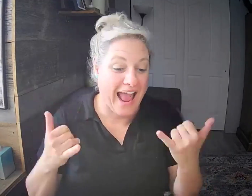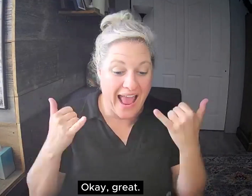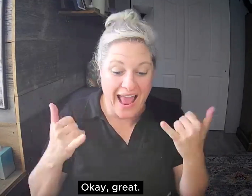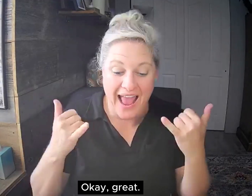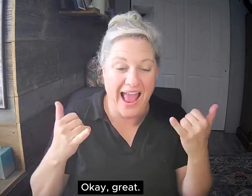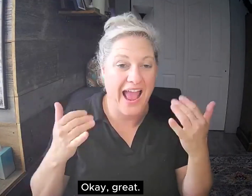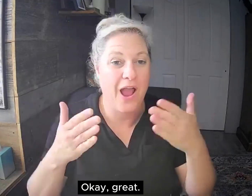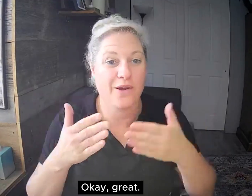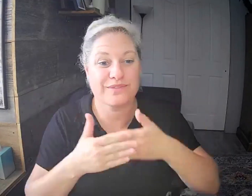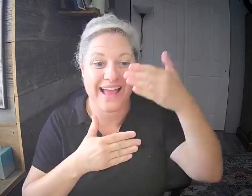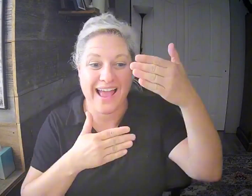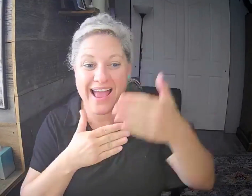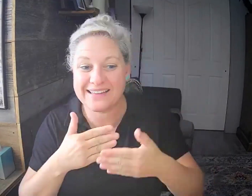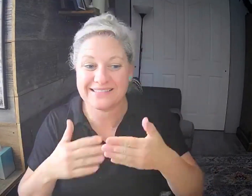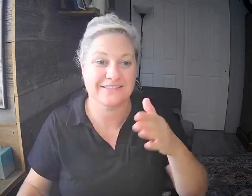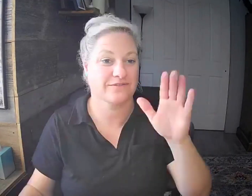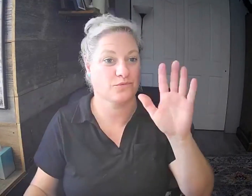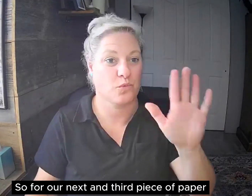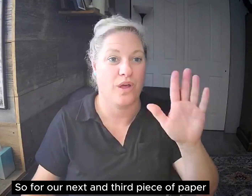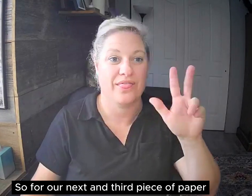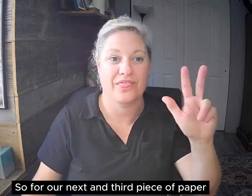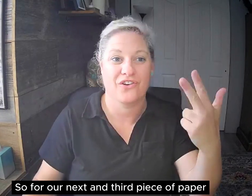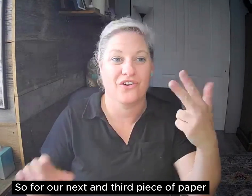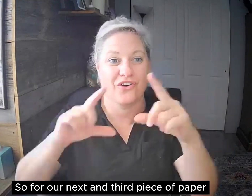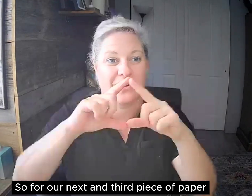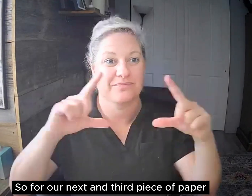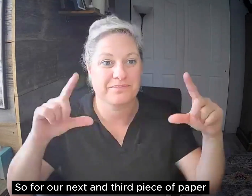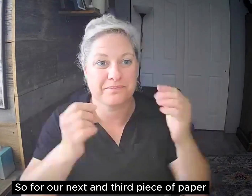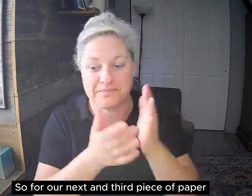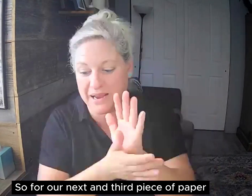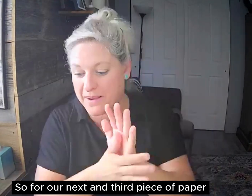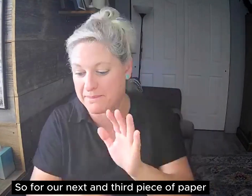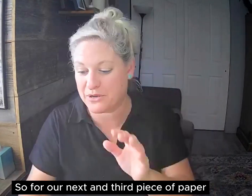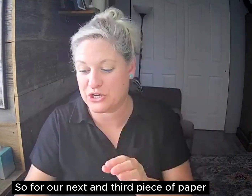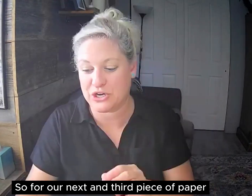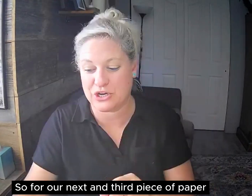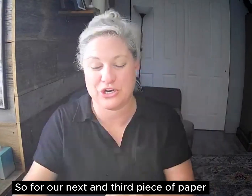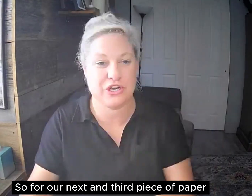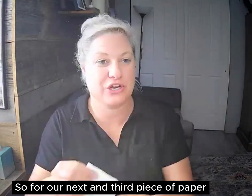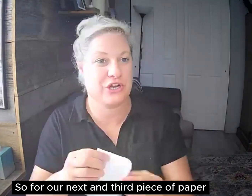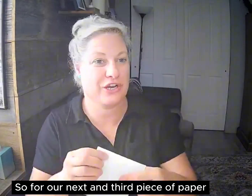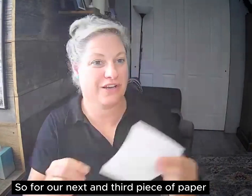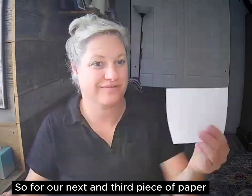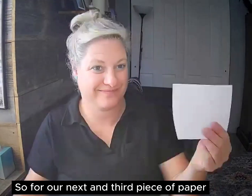Okay, great. So for our next and third piece of paper,